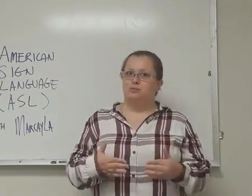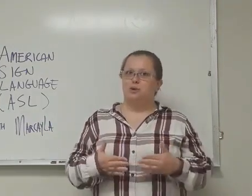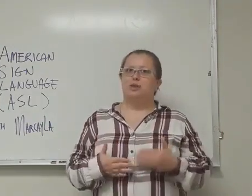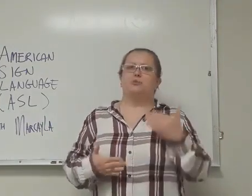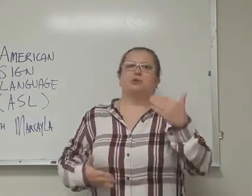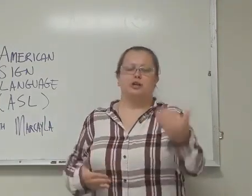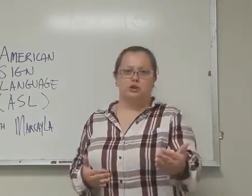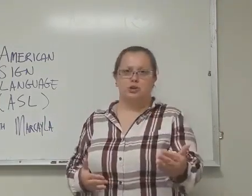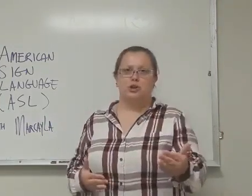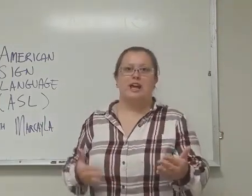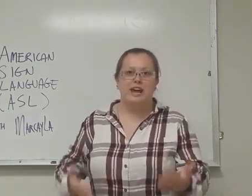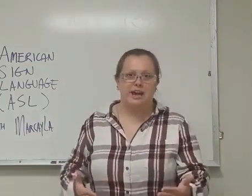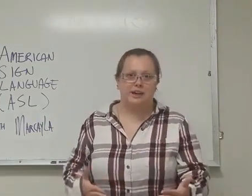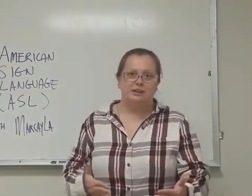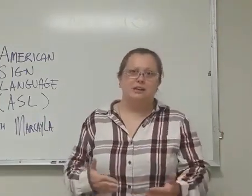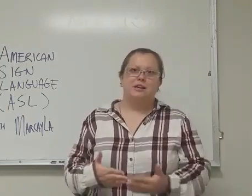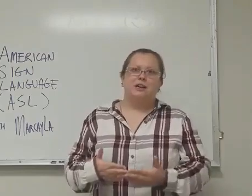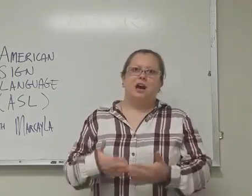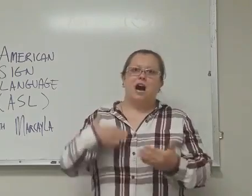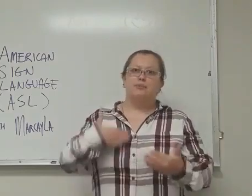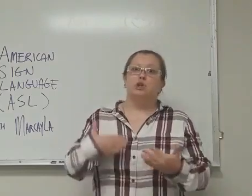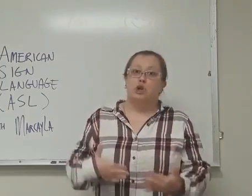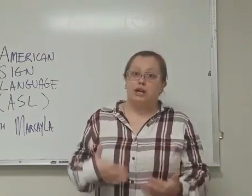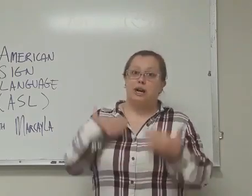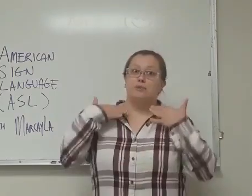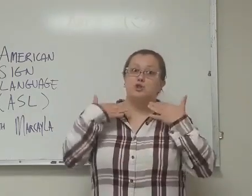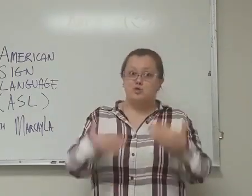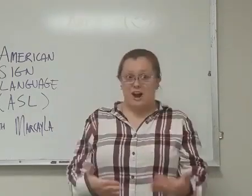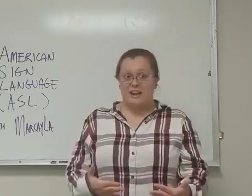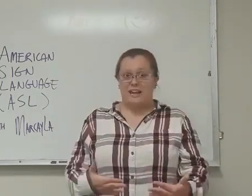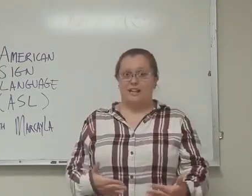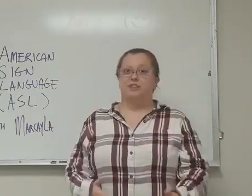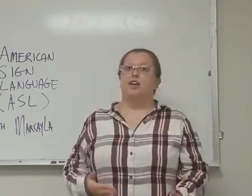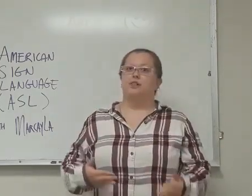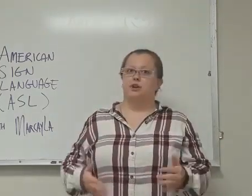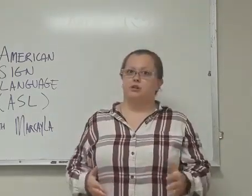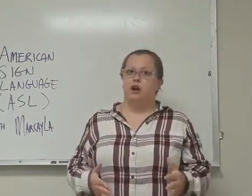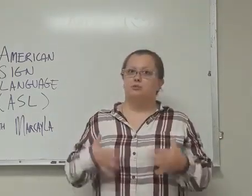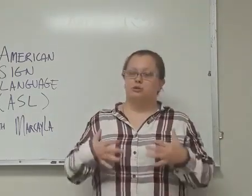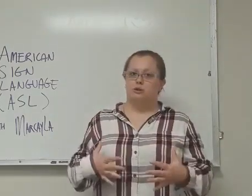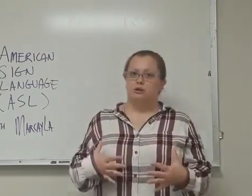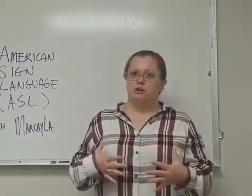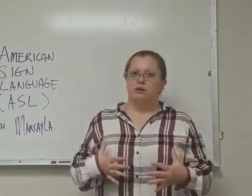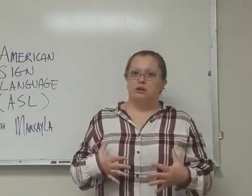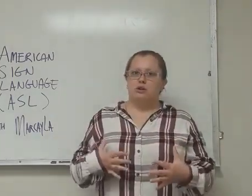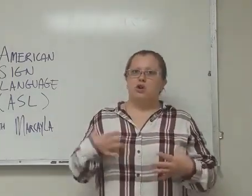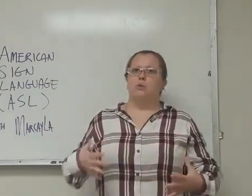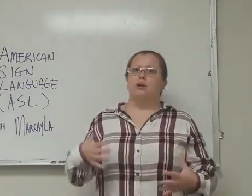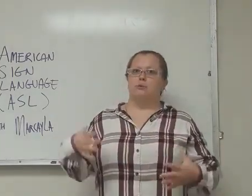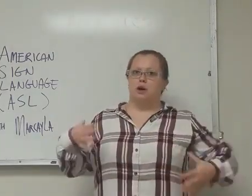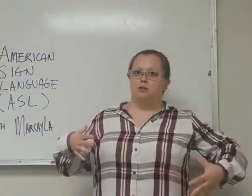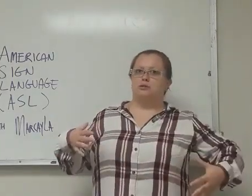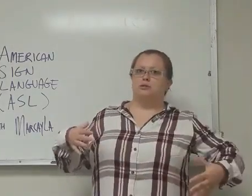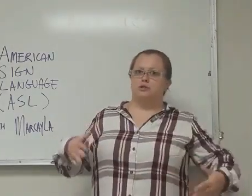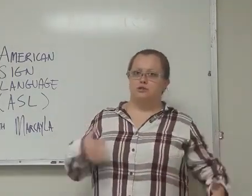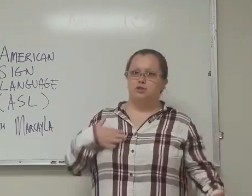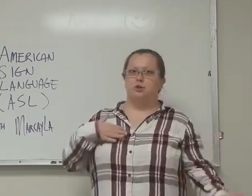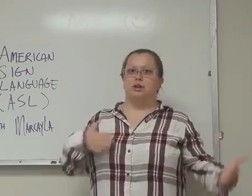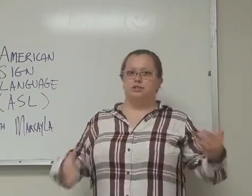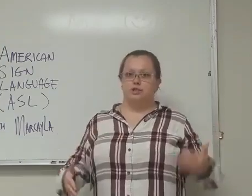put that precursor that, hey, I'm learning, I'm trying, then they're a lot more open about doing it slow